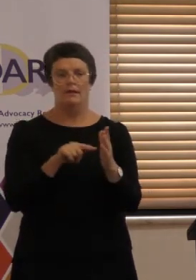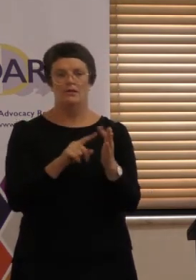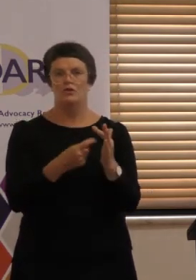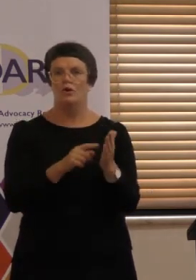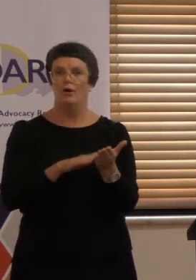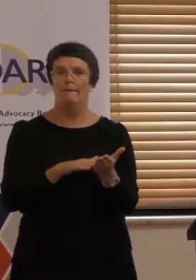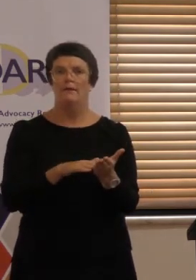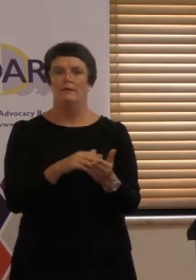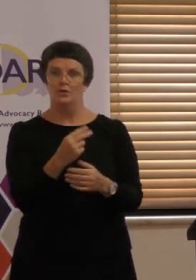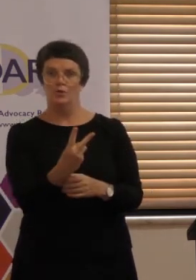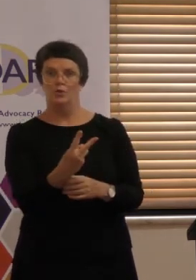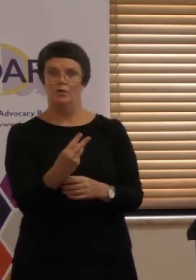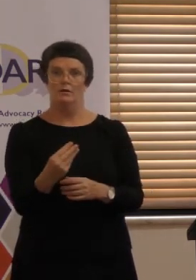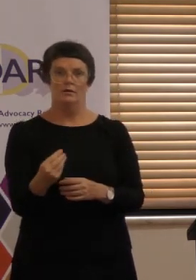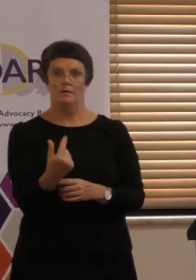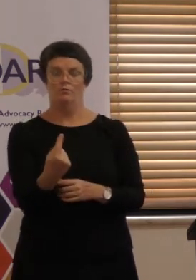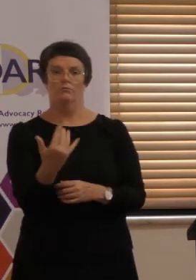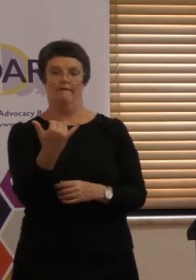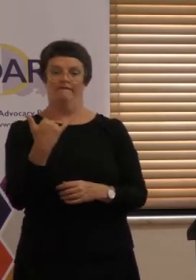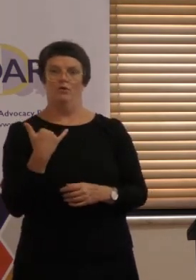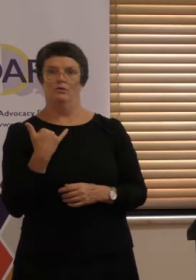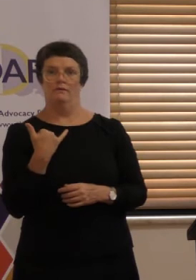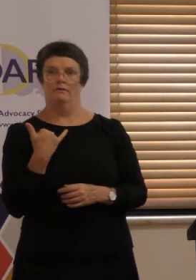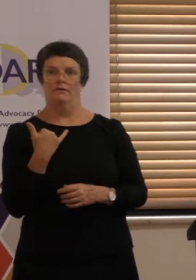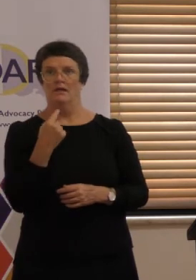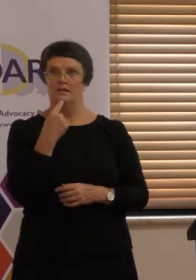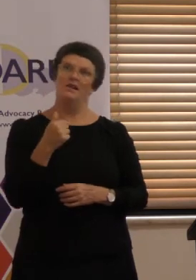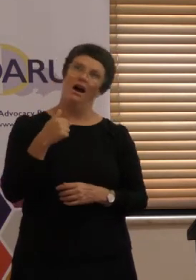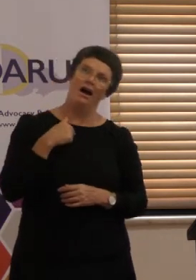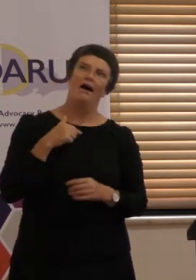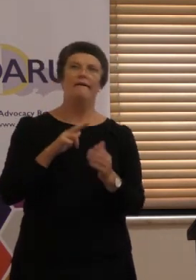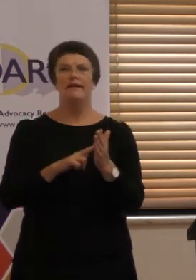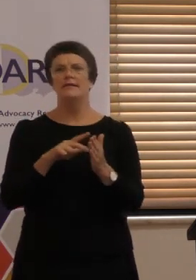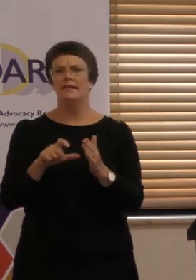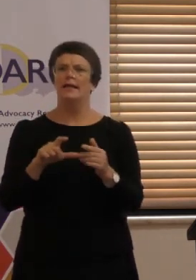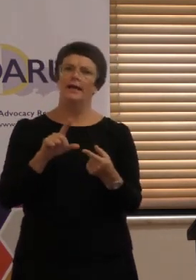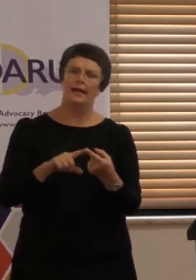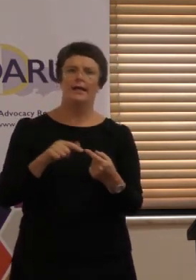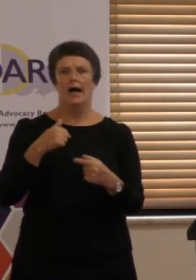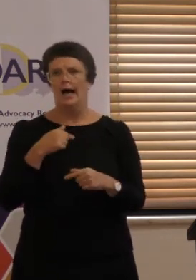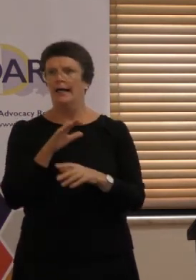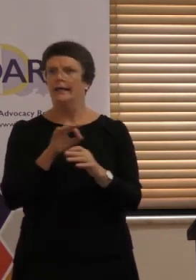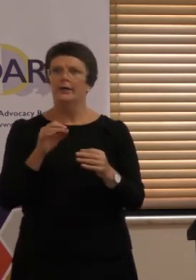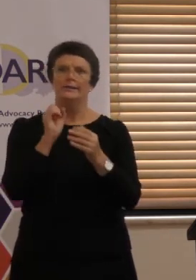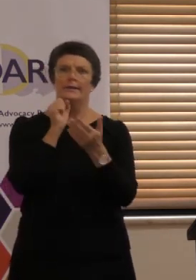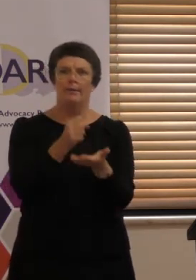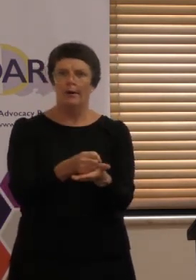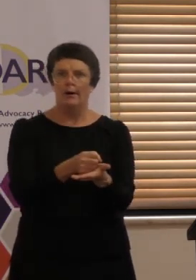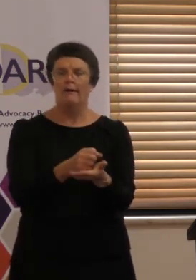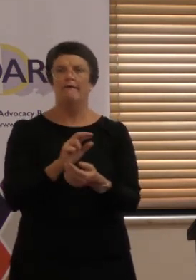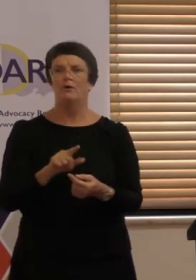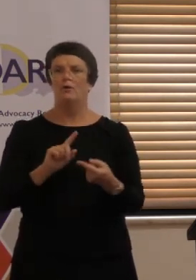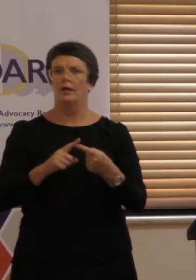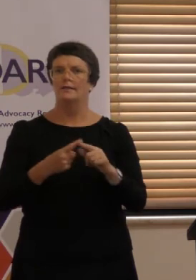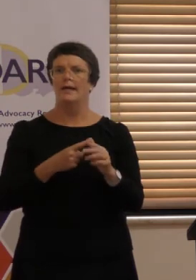someone will be calling us and saying, I'm in BCE and I don't have the supports that I need for